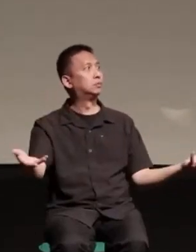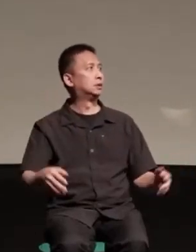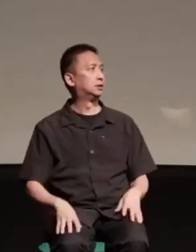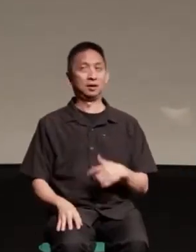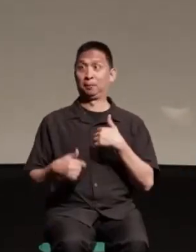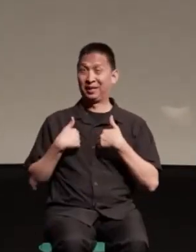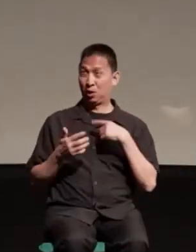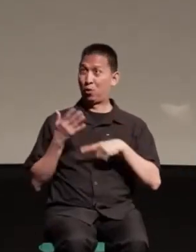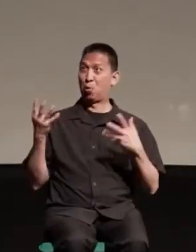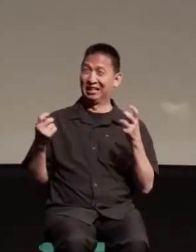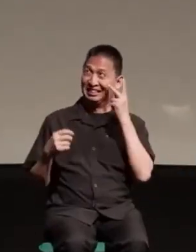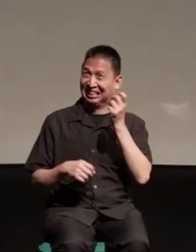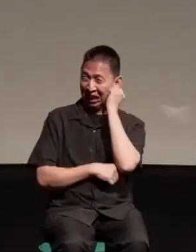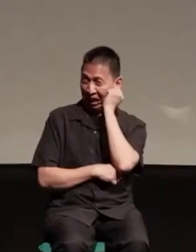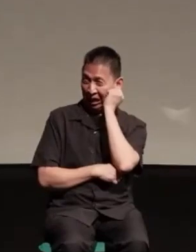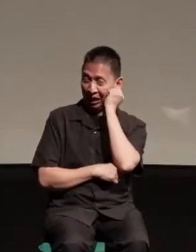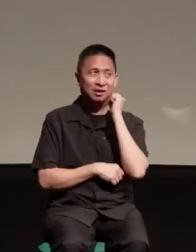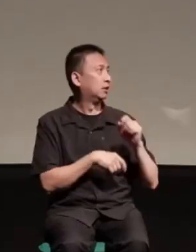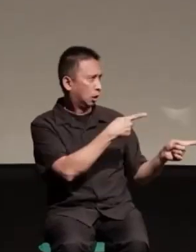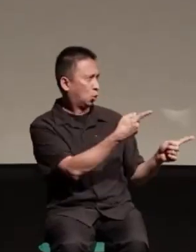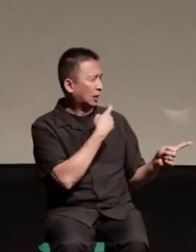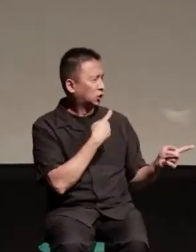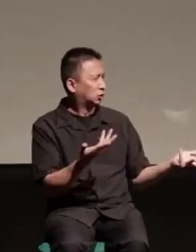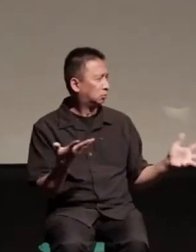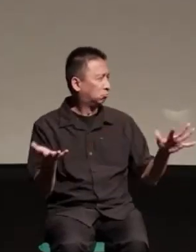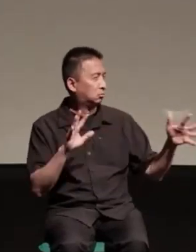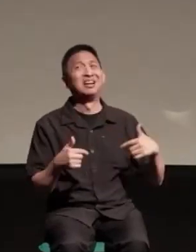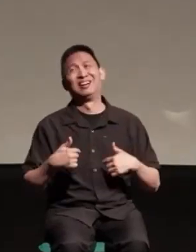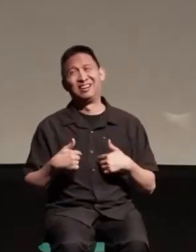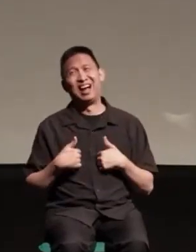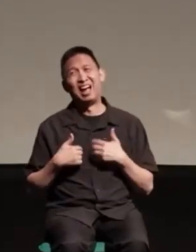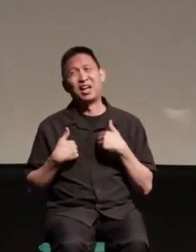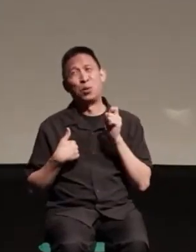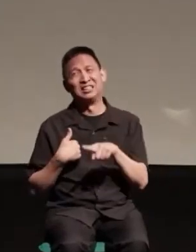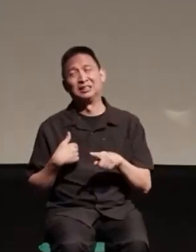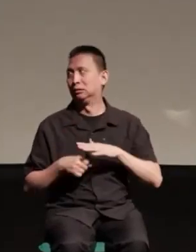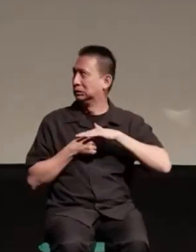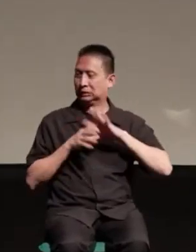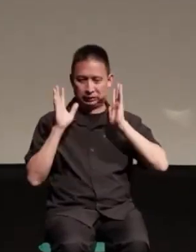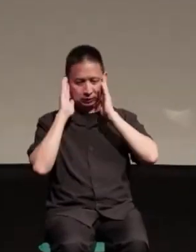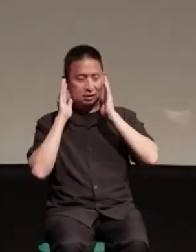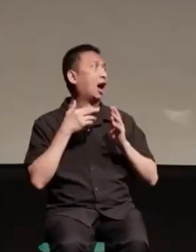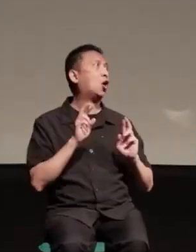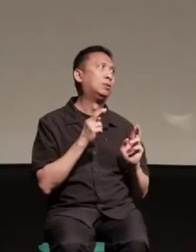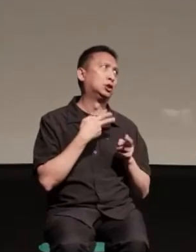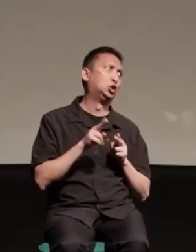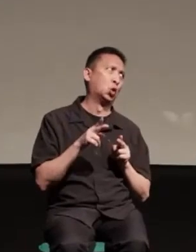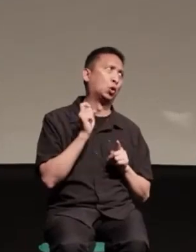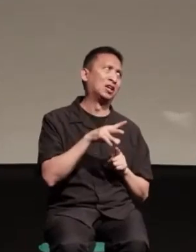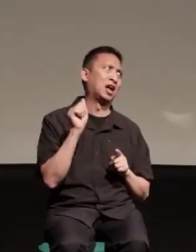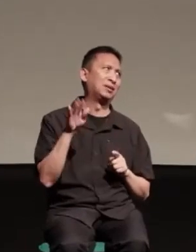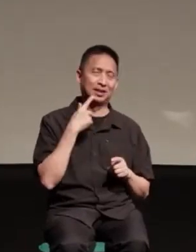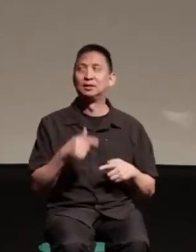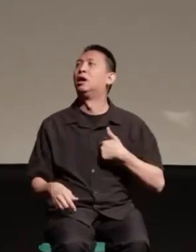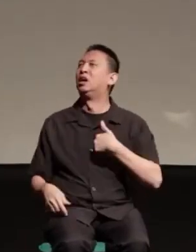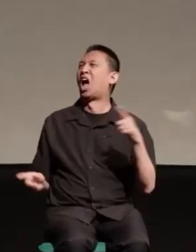what I want to see. Or if you have a question. I do have a Okay, question. well, good, well, Pressure. I hope it's a short question. Yes, I will make